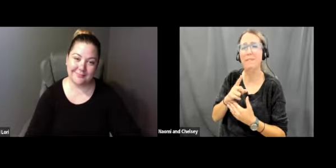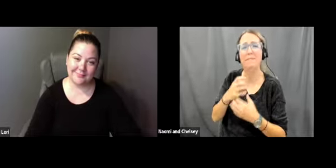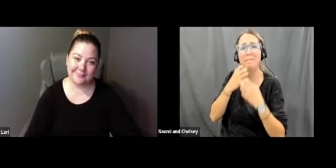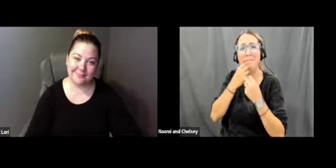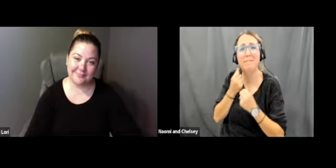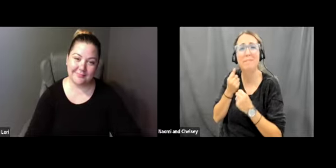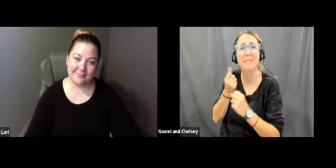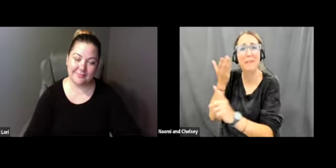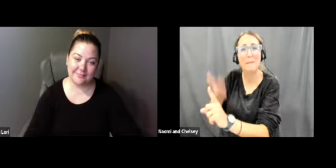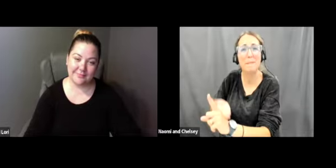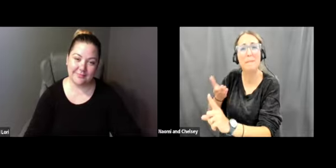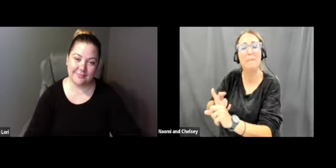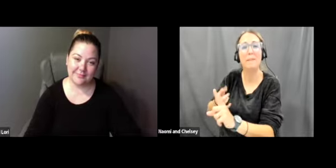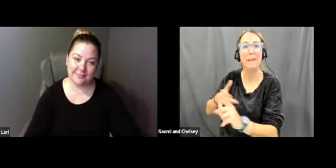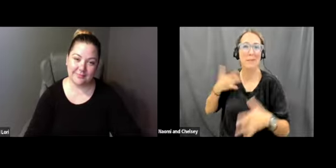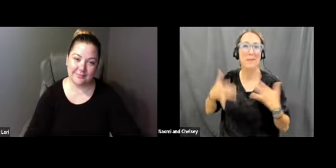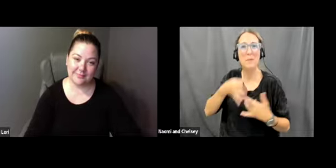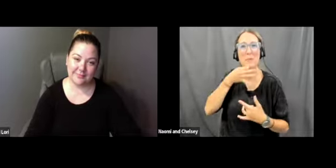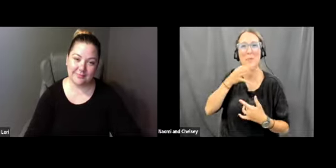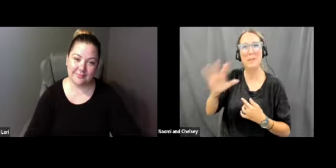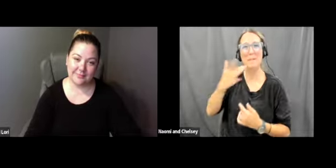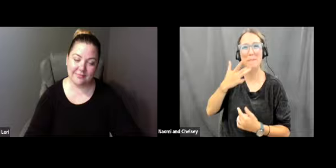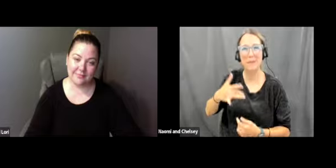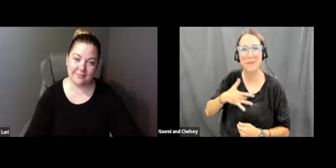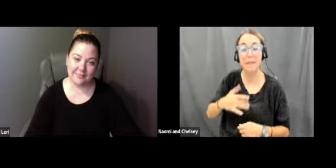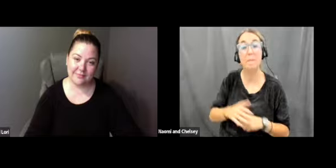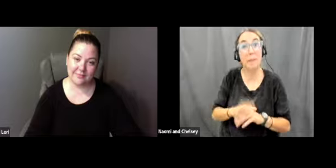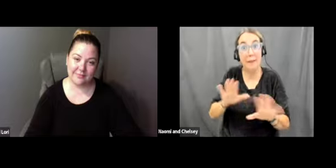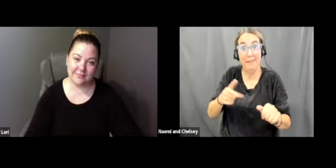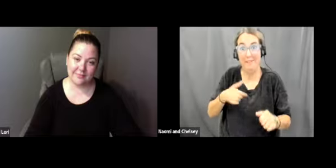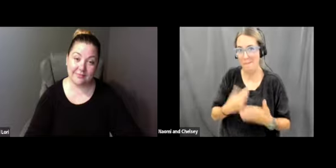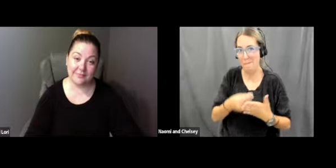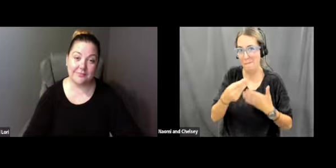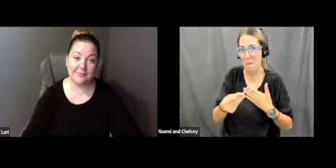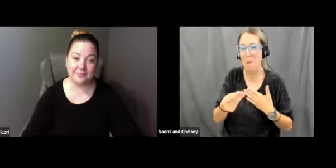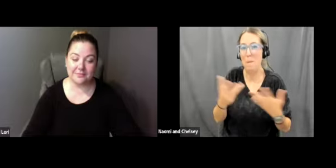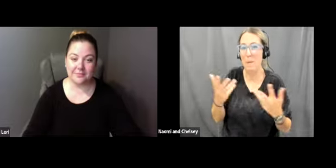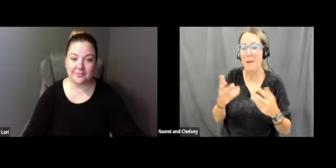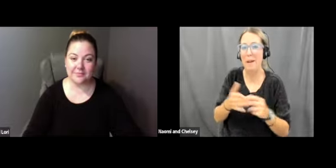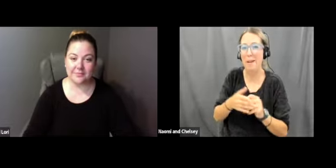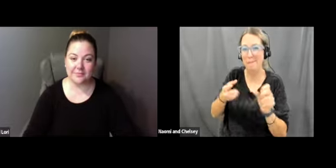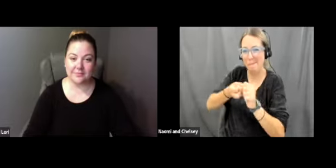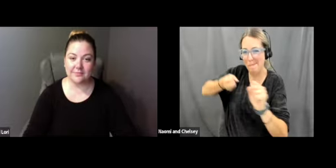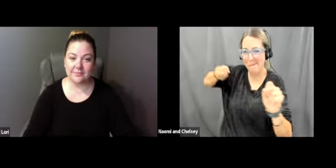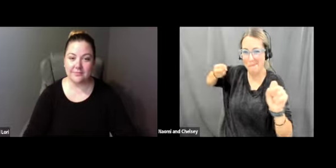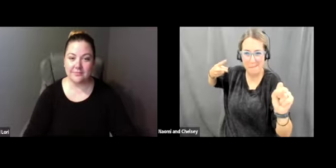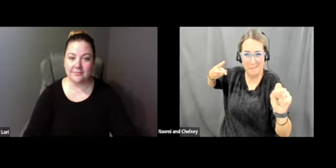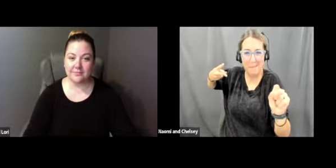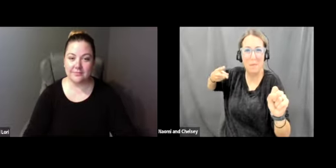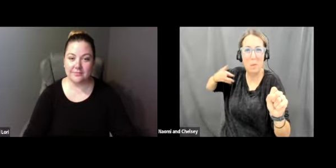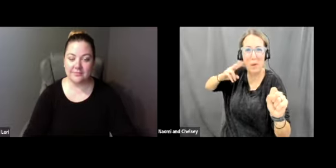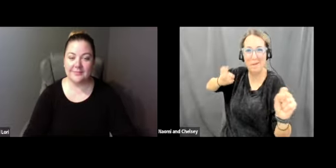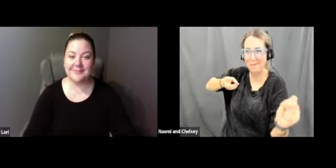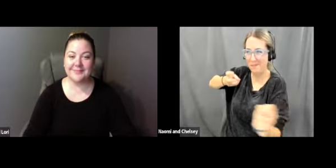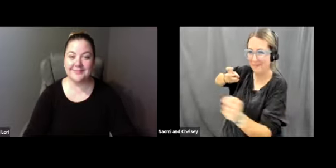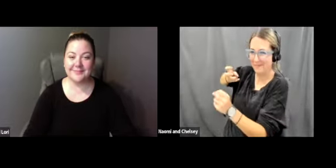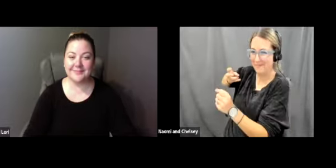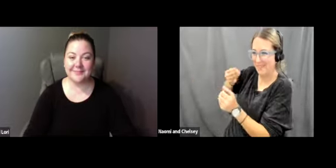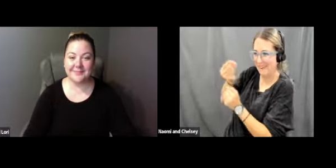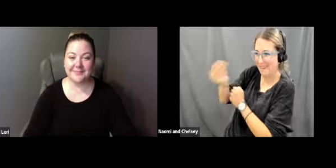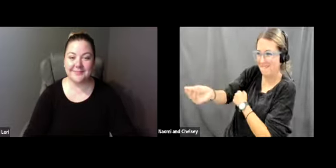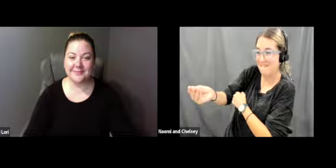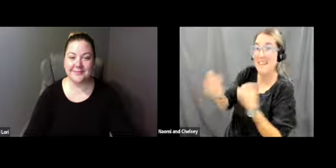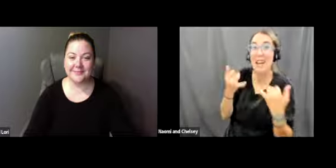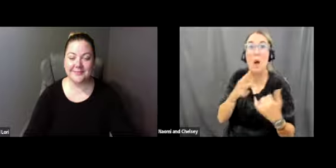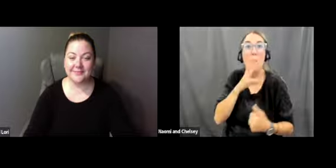so excited to celebrate him. And I bought him a bow and arrow, and I'm so excited to give that to him. It's waiting for me at Walmart